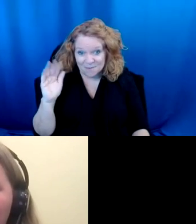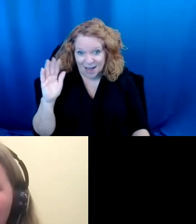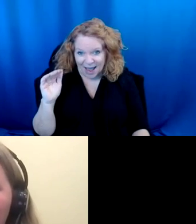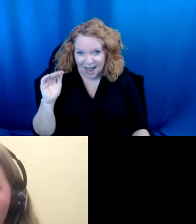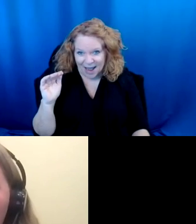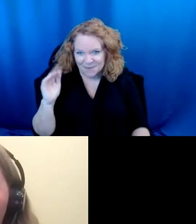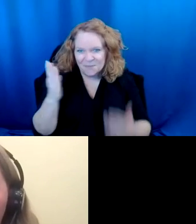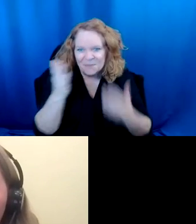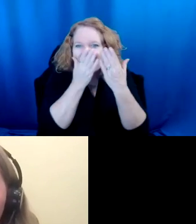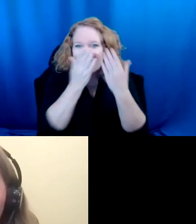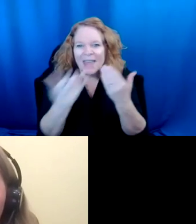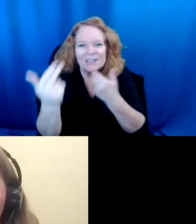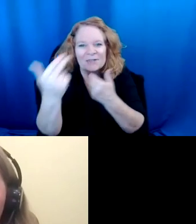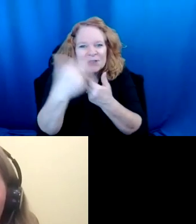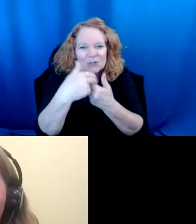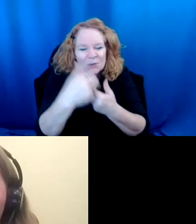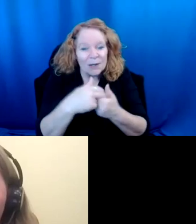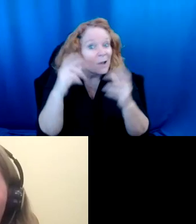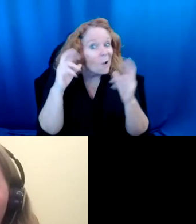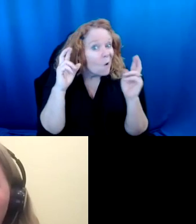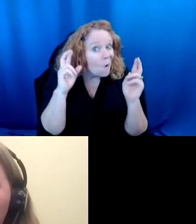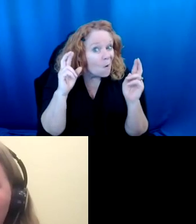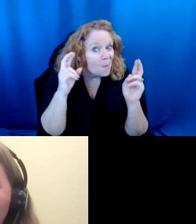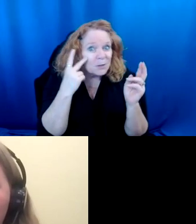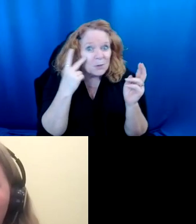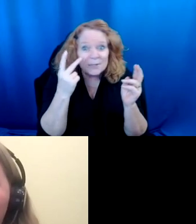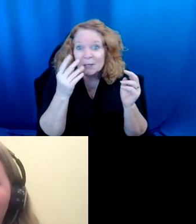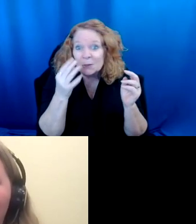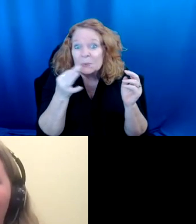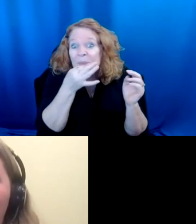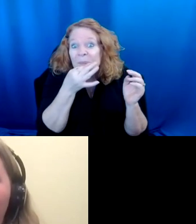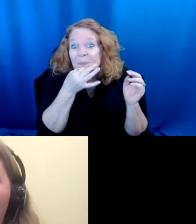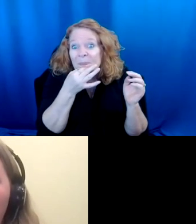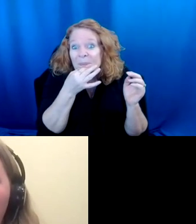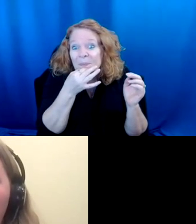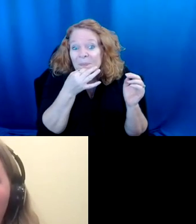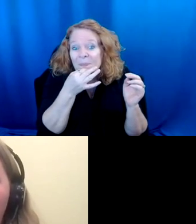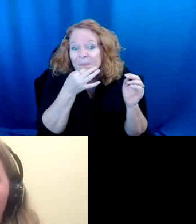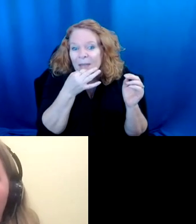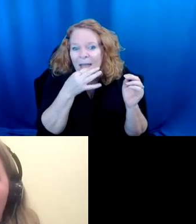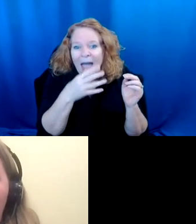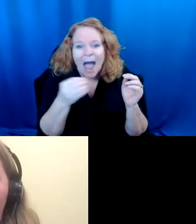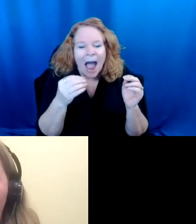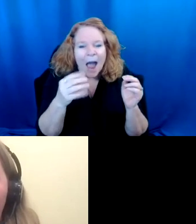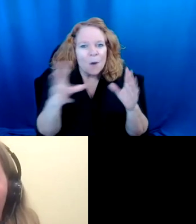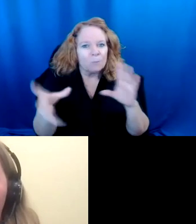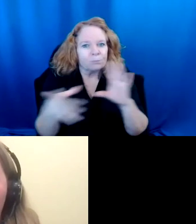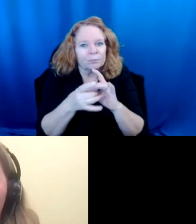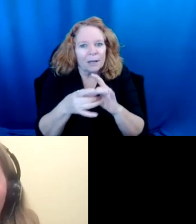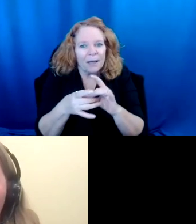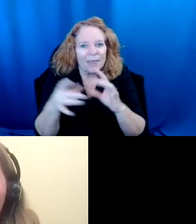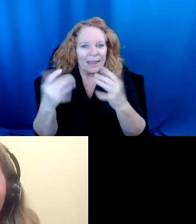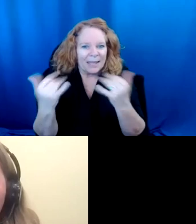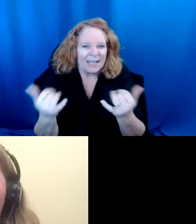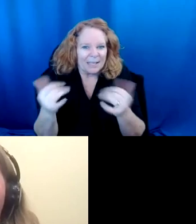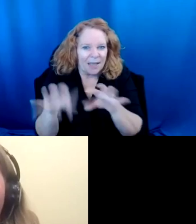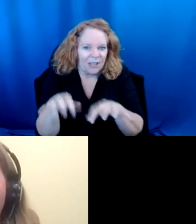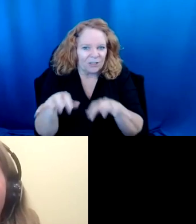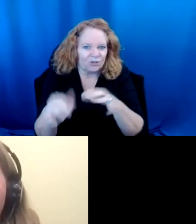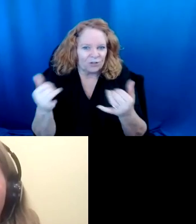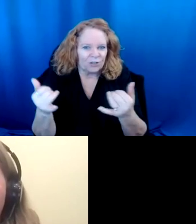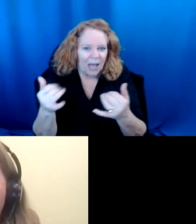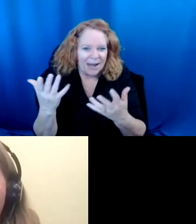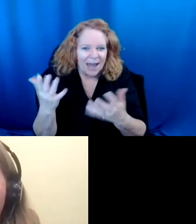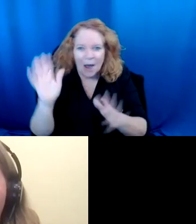for joining us, and we hope to see you in the very near future. And I will put that link in the chat right now.